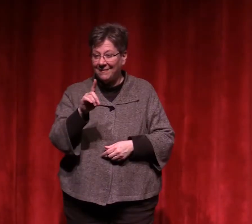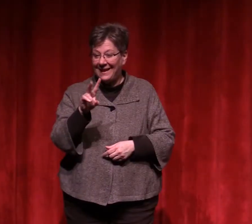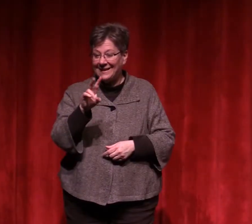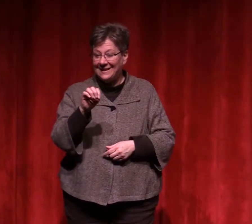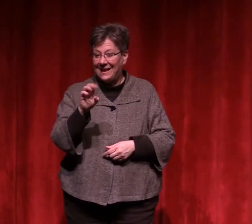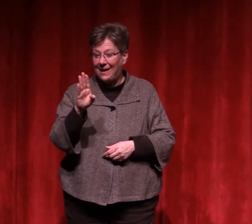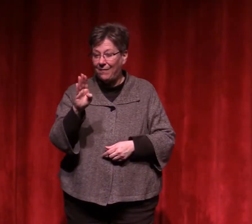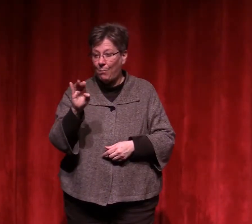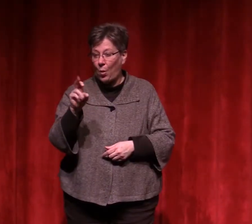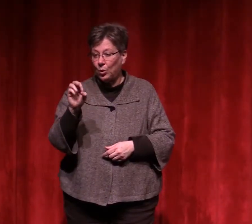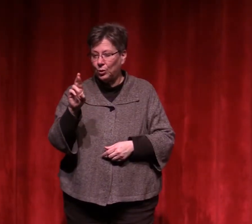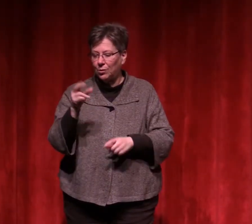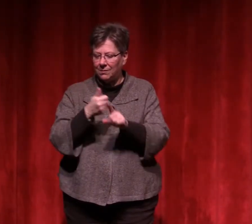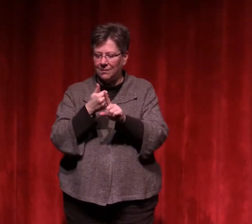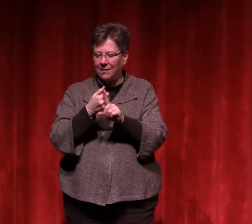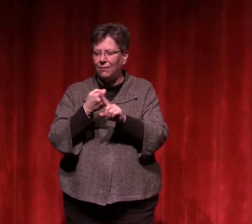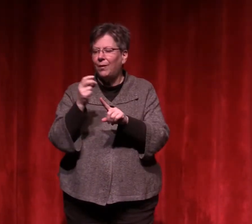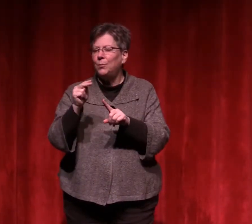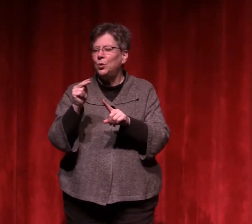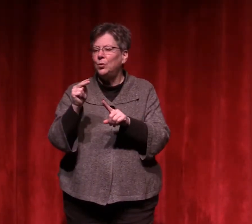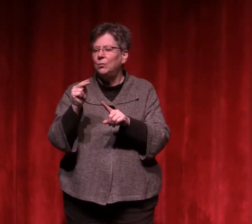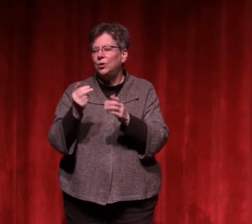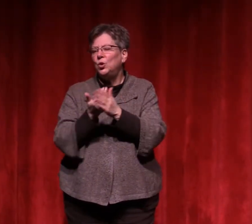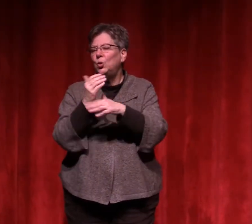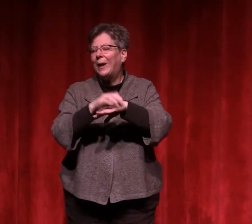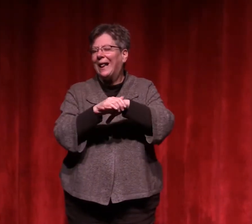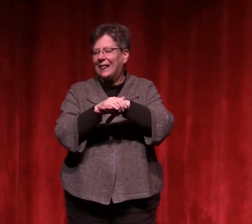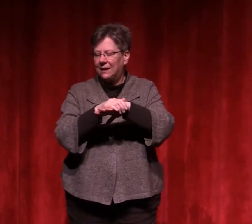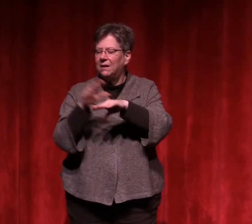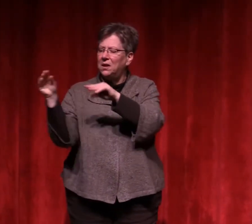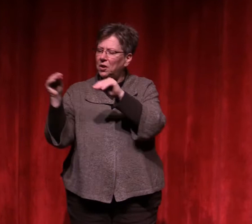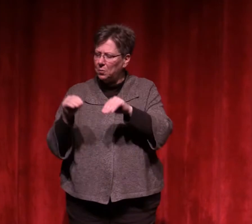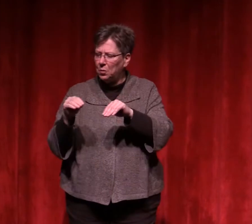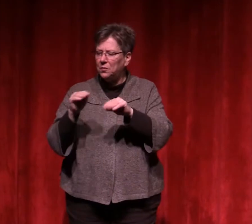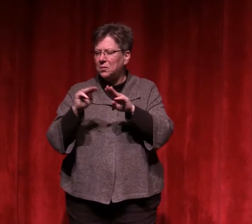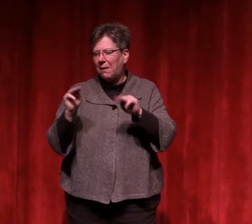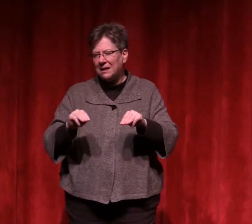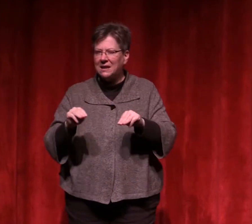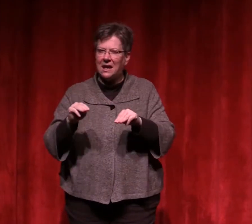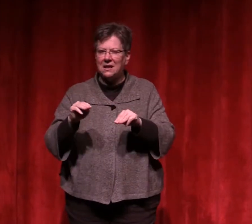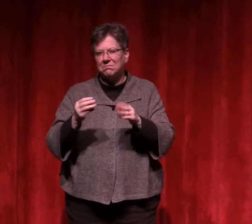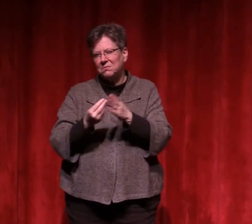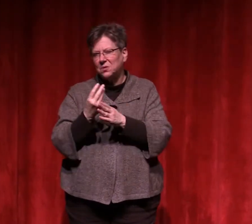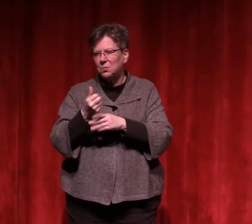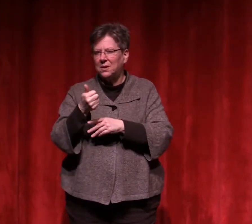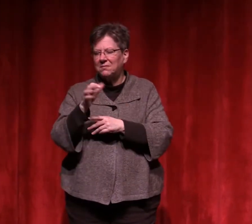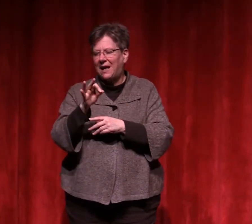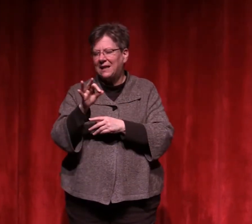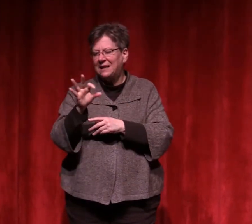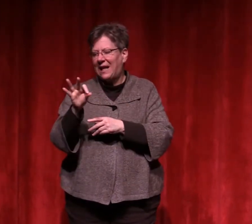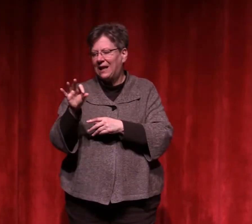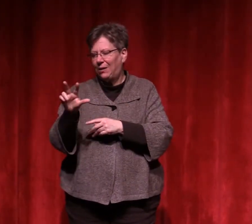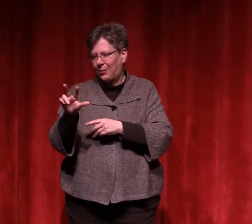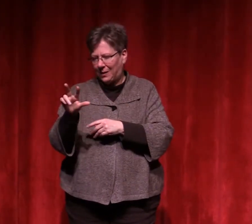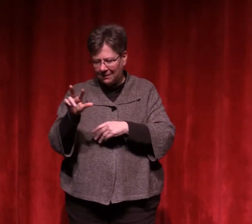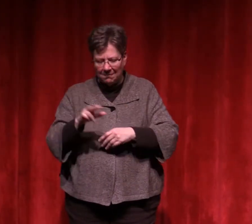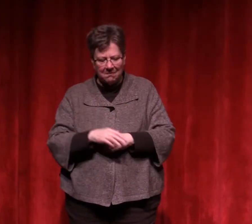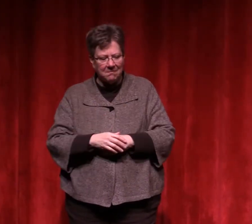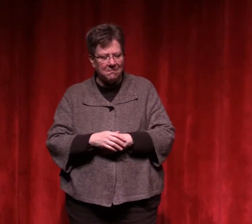Dave Boulter is a New England boy who moved to Montana early in the spring of 1993.